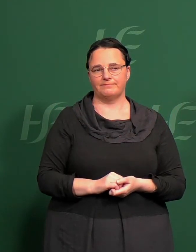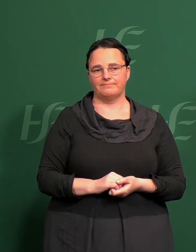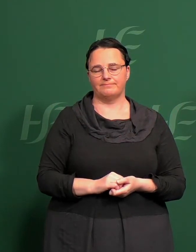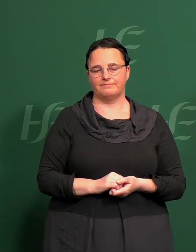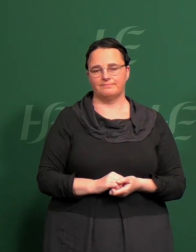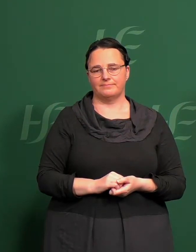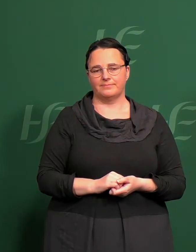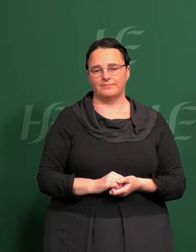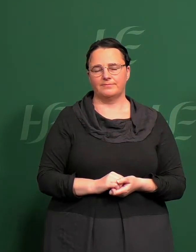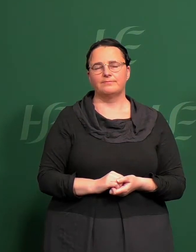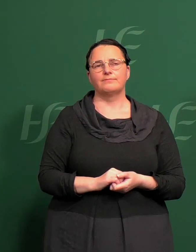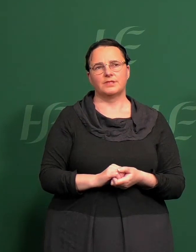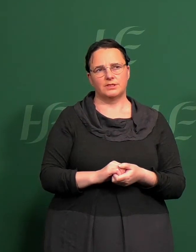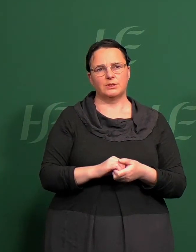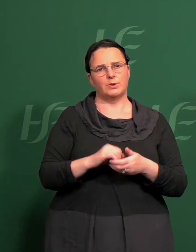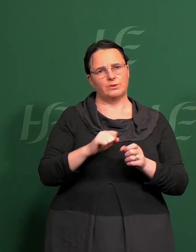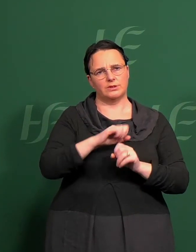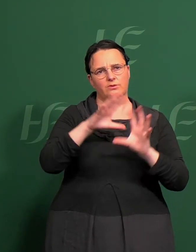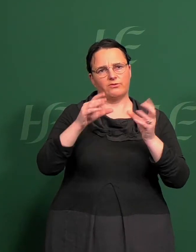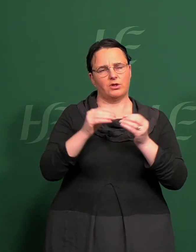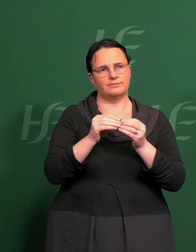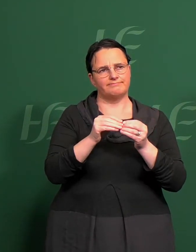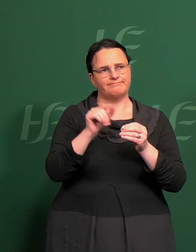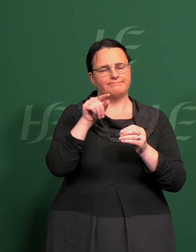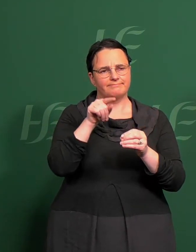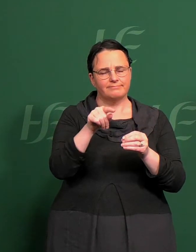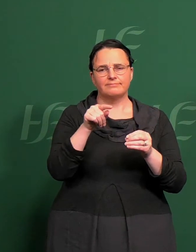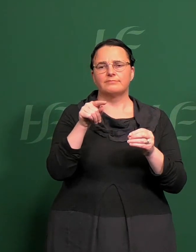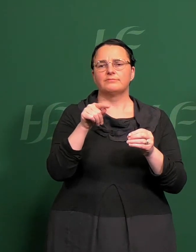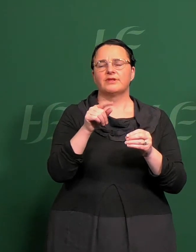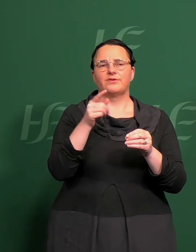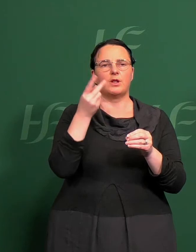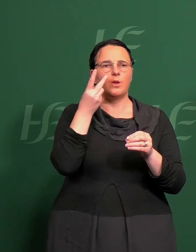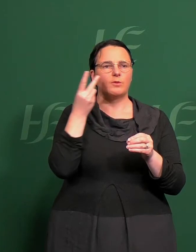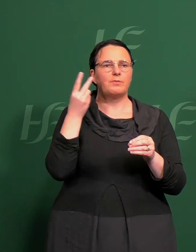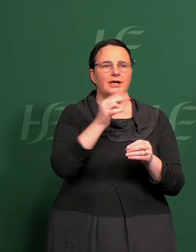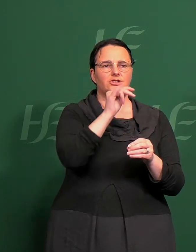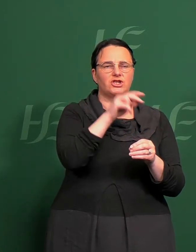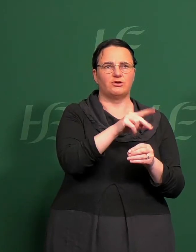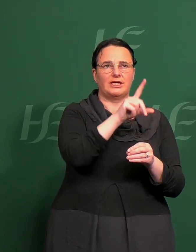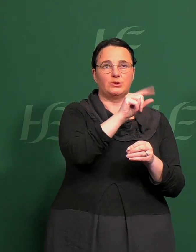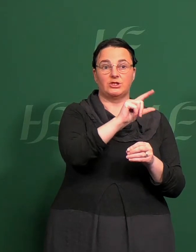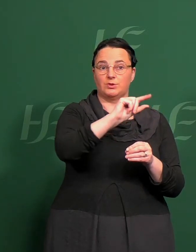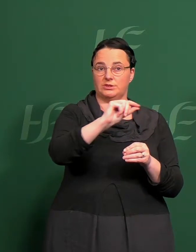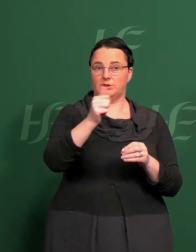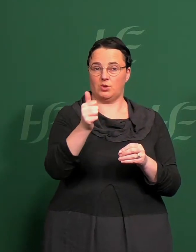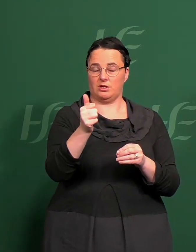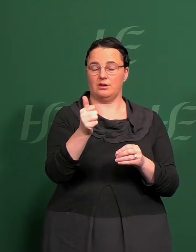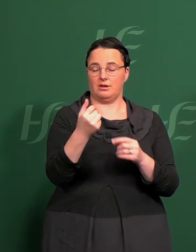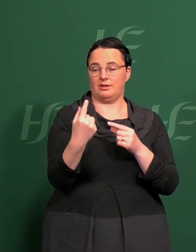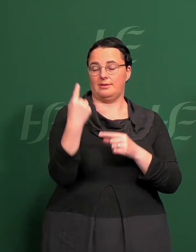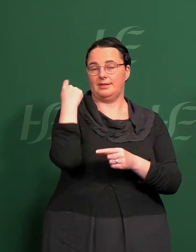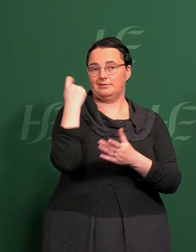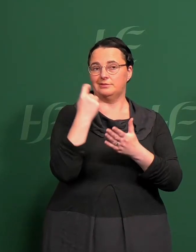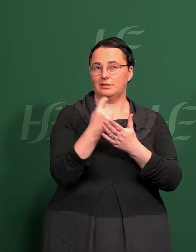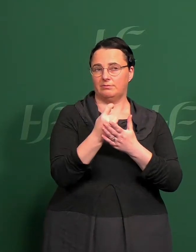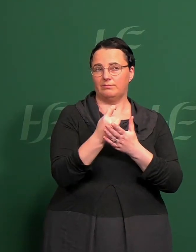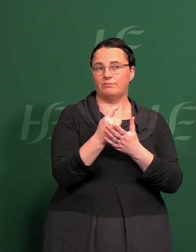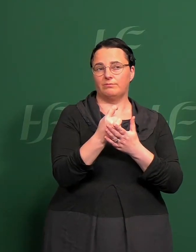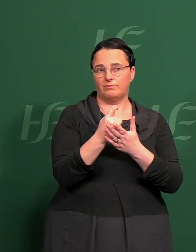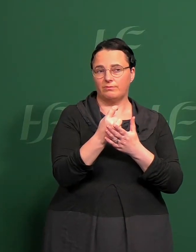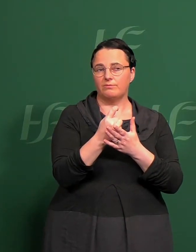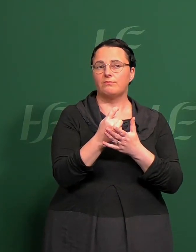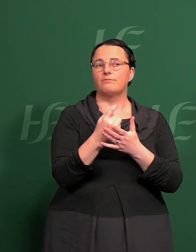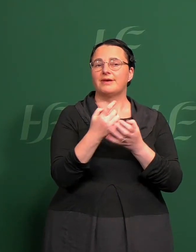So key kind of reflections is January 2021, if we look back, was probably a time that